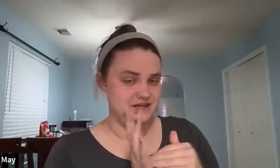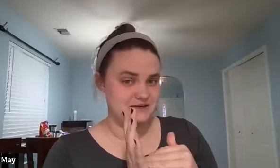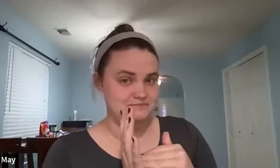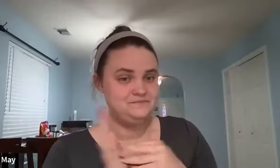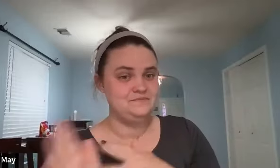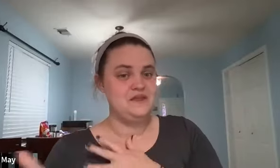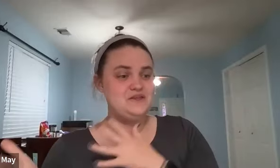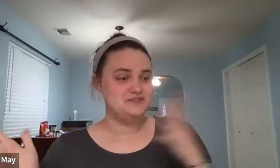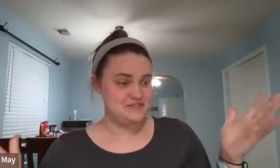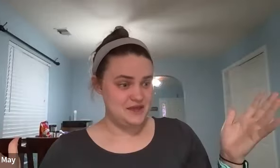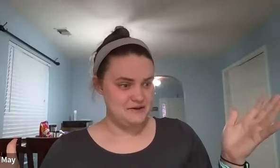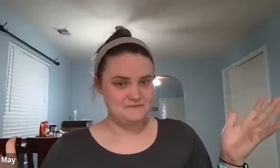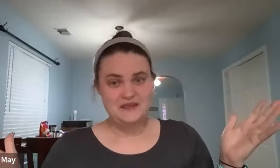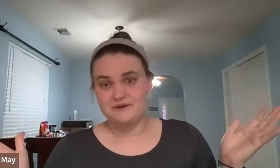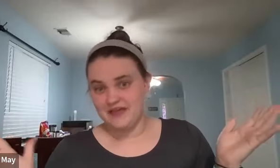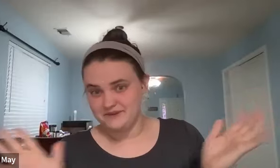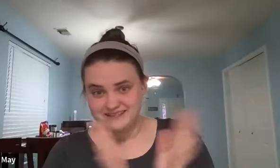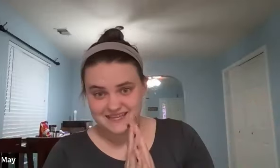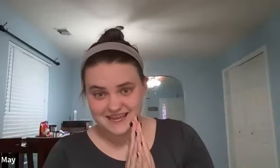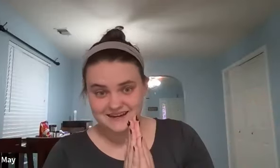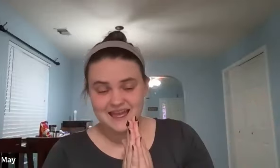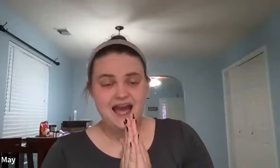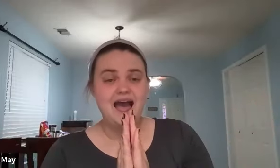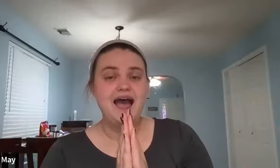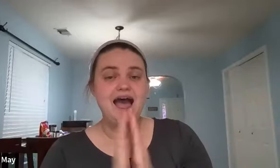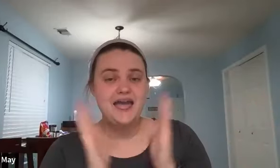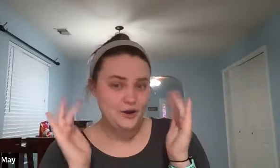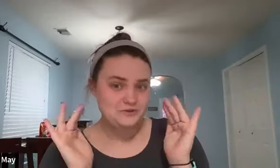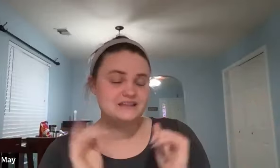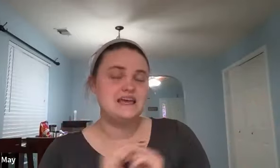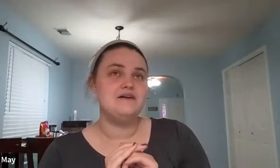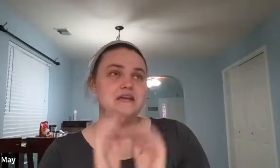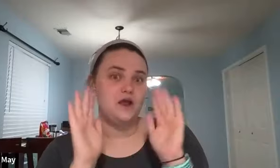again. So with that being said, I hope you guys have an